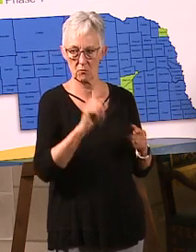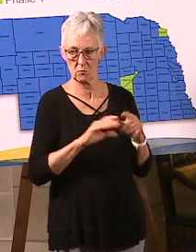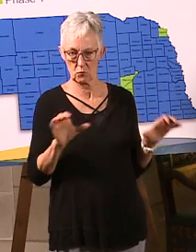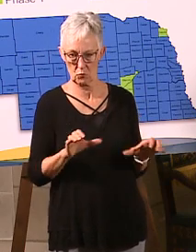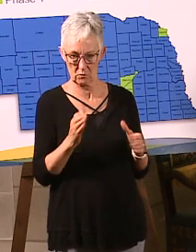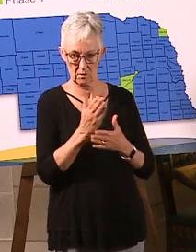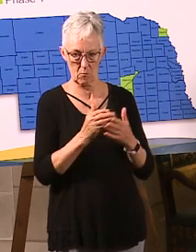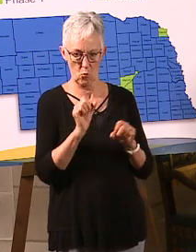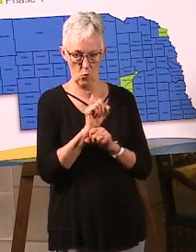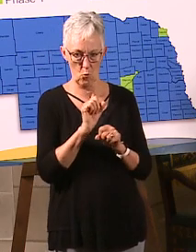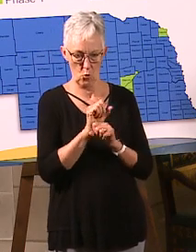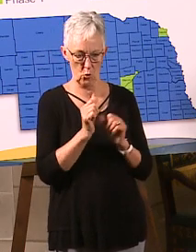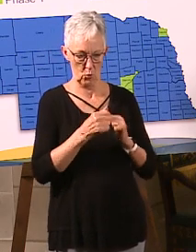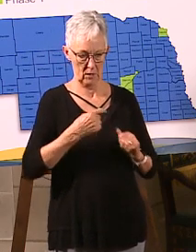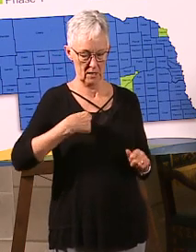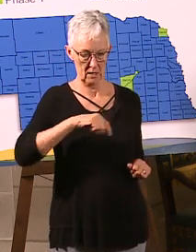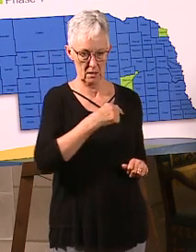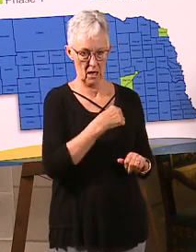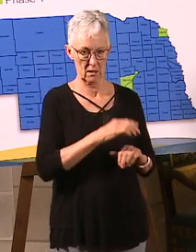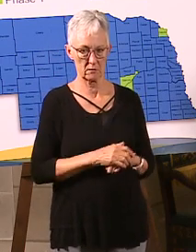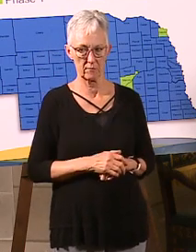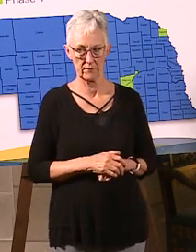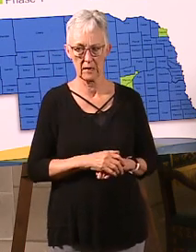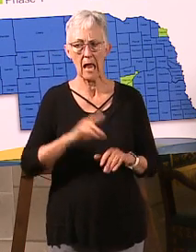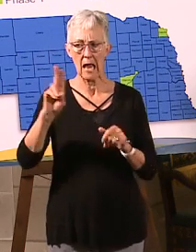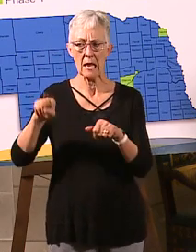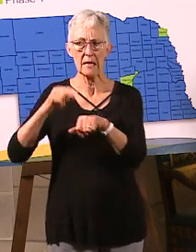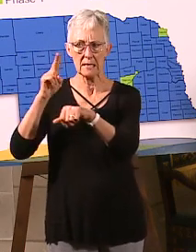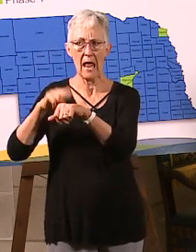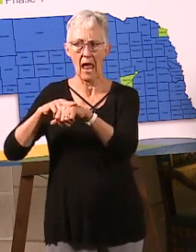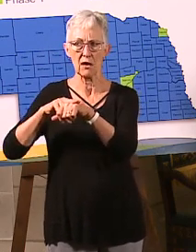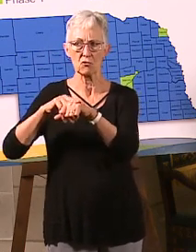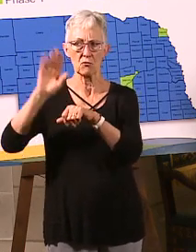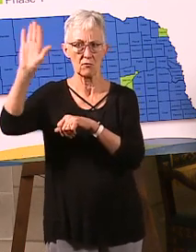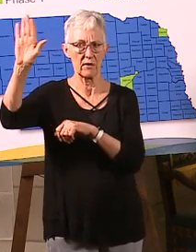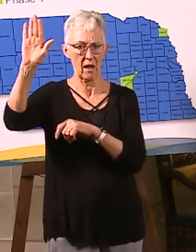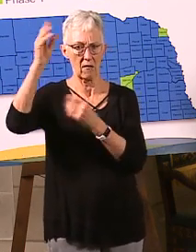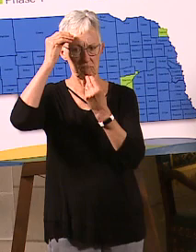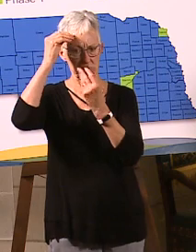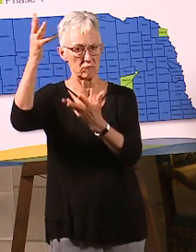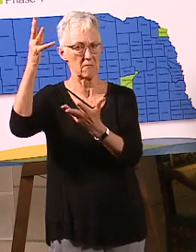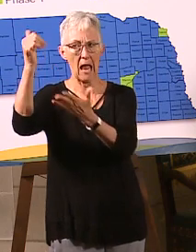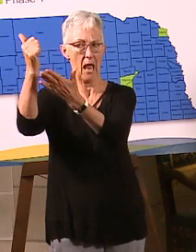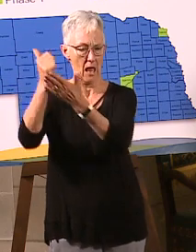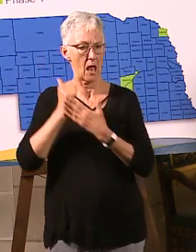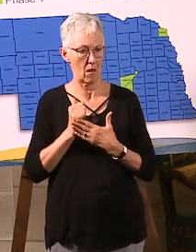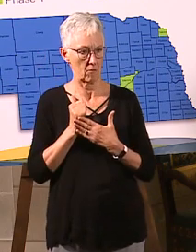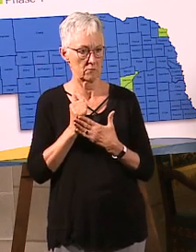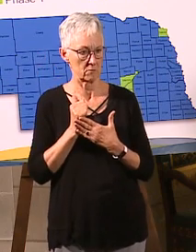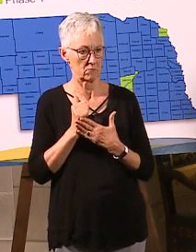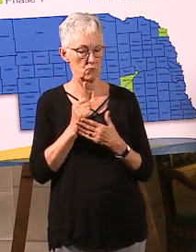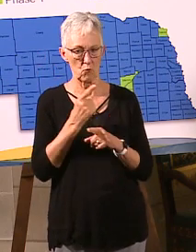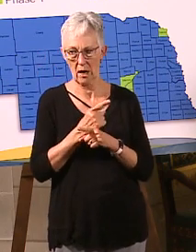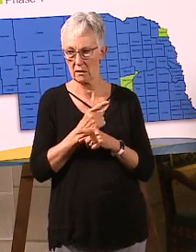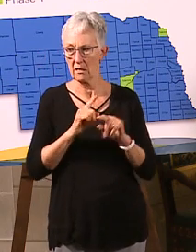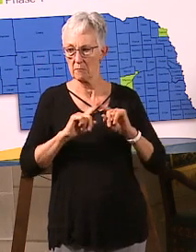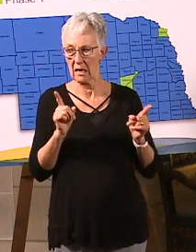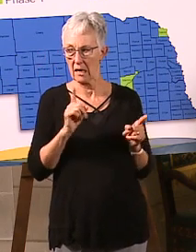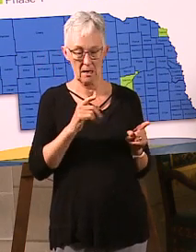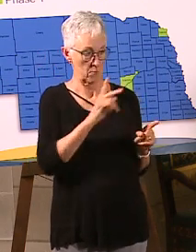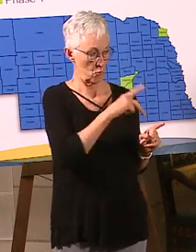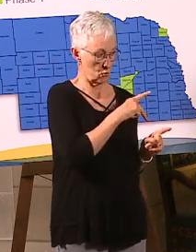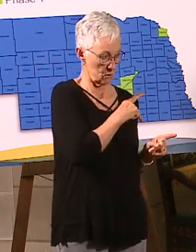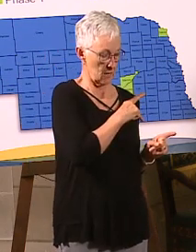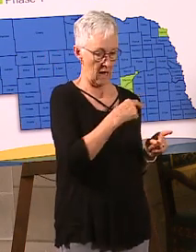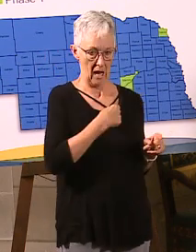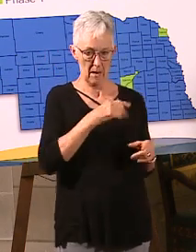well. The national guidance is helpful because you can see this conversation is happening all over the country. For me personally, I'm in